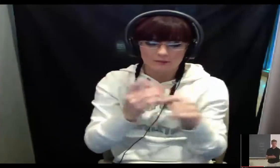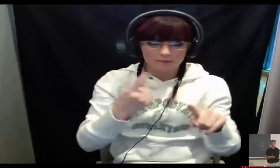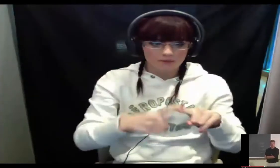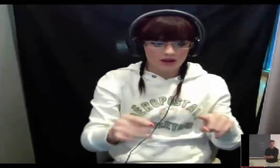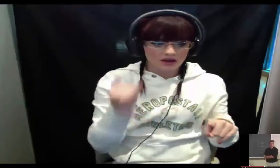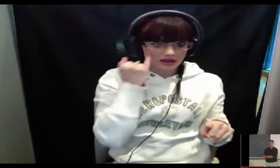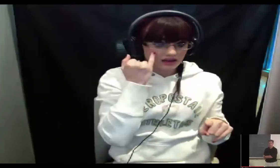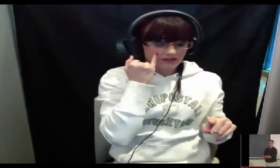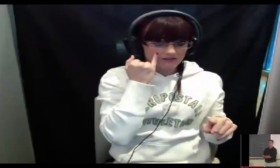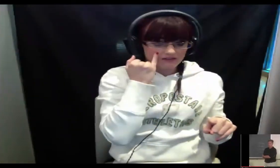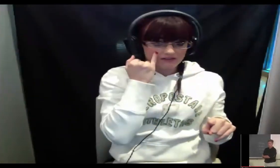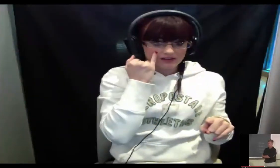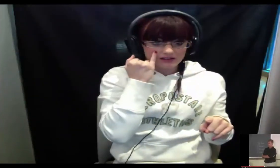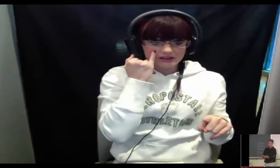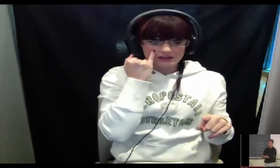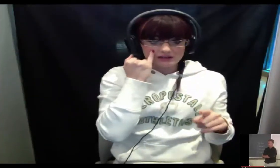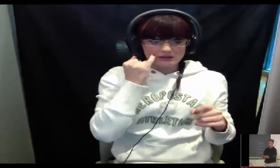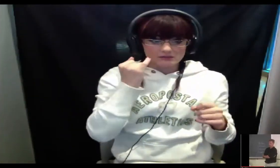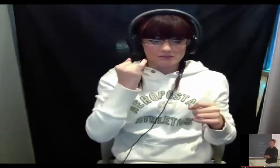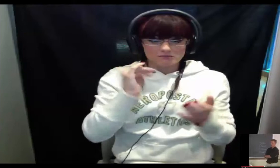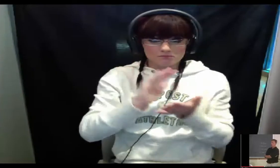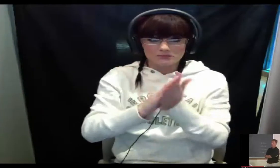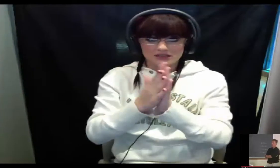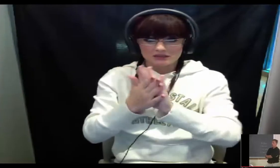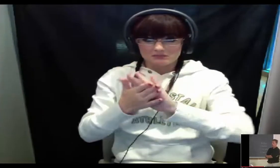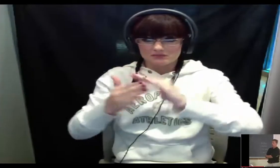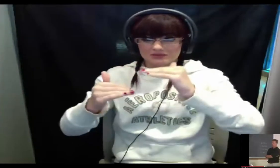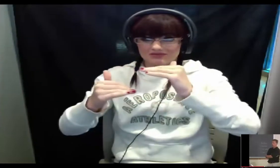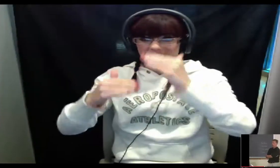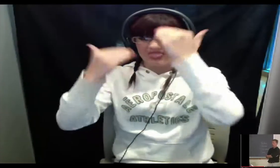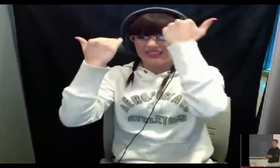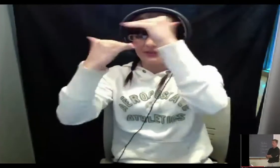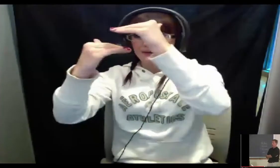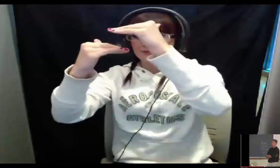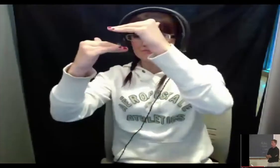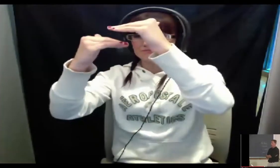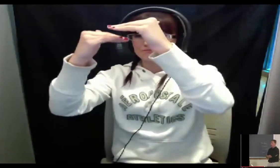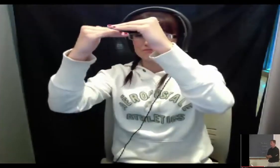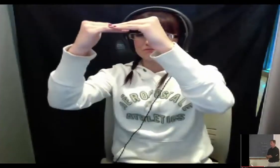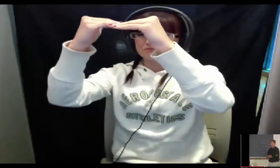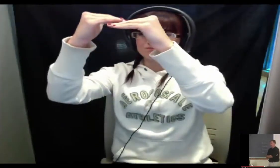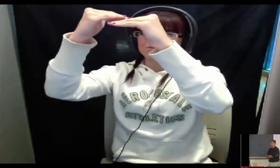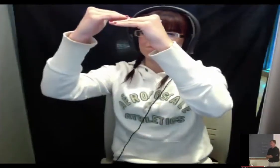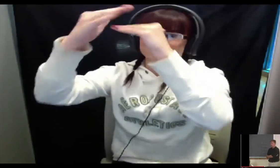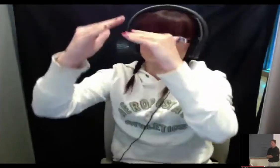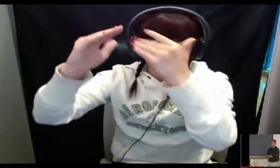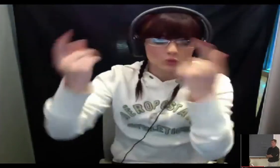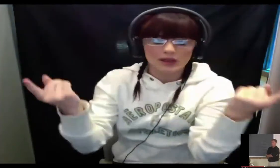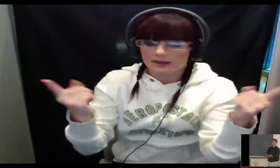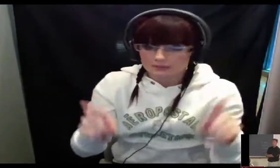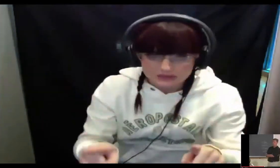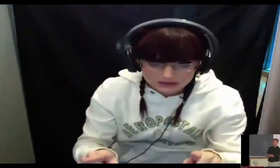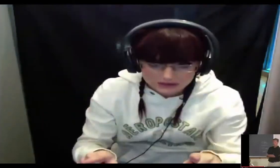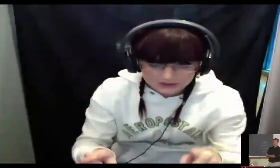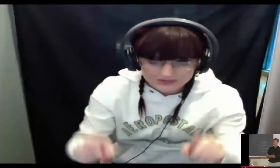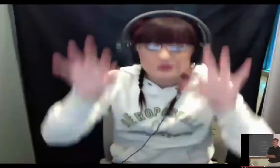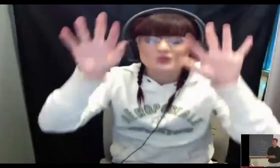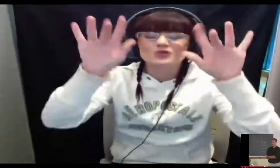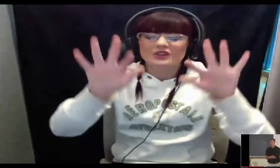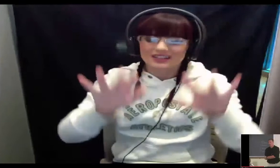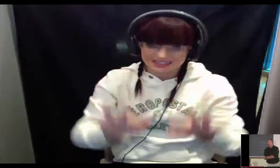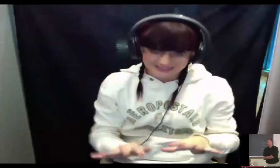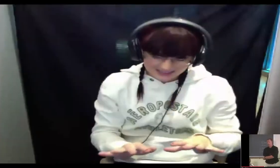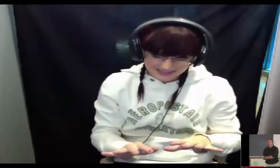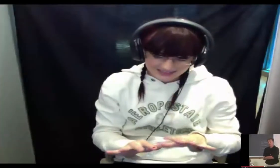Jim? It rains. Or you get a rapid temperature change, and then suddenly